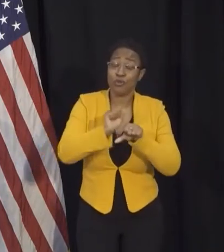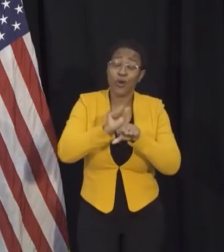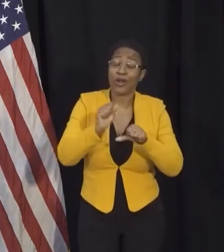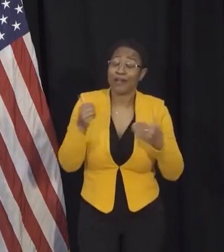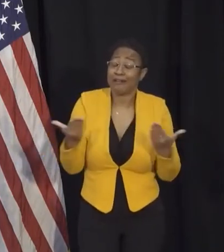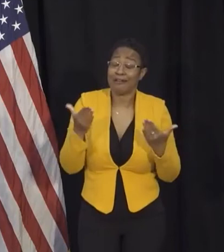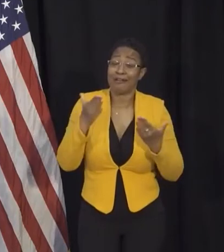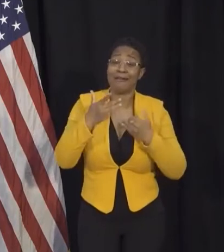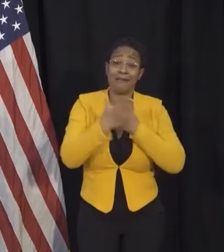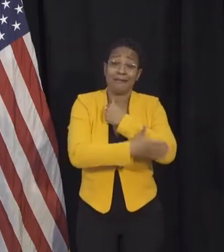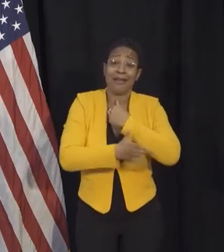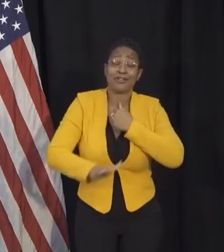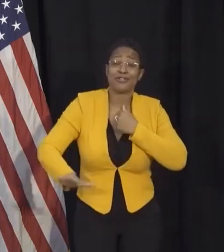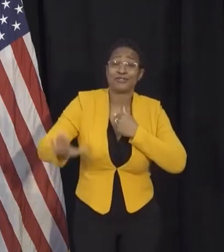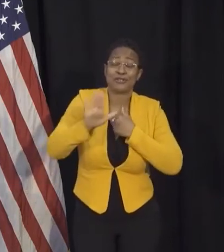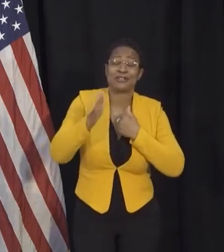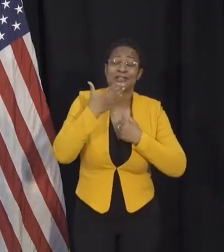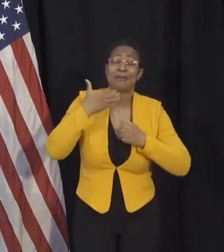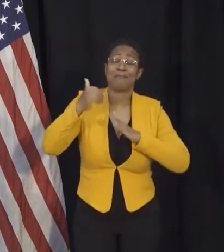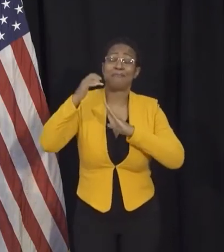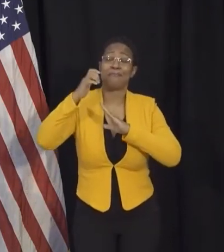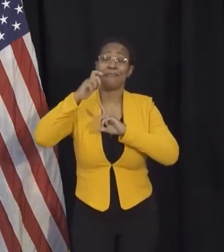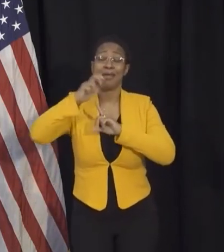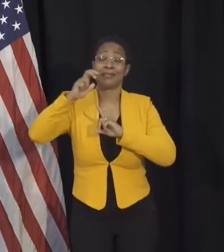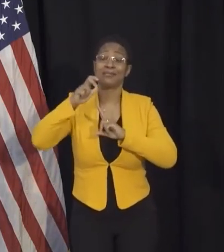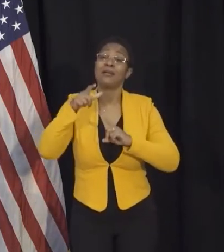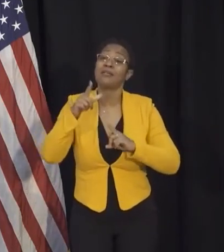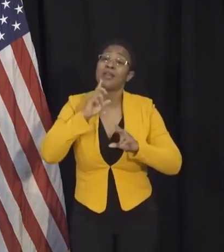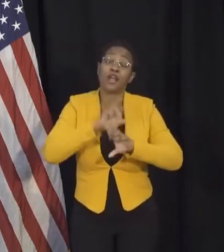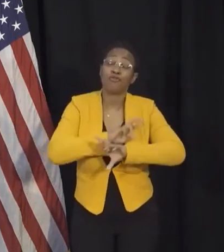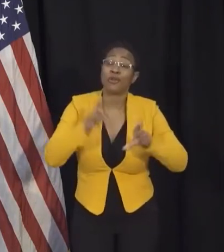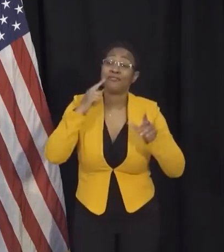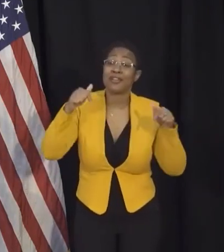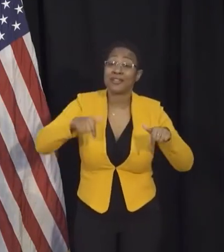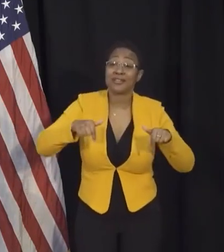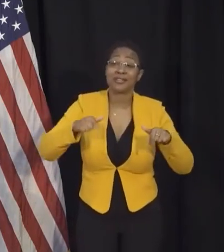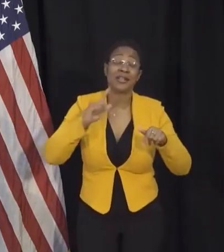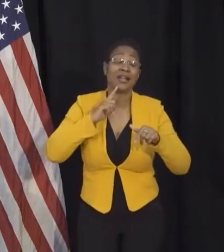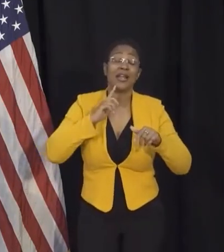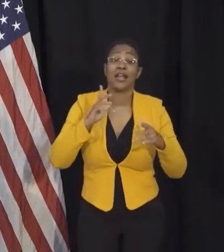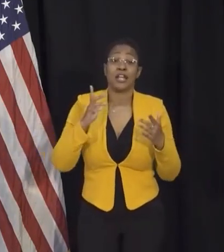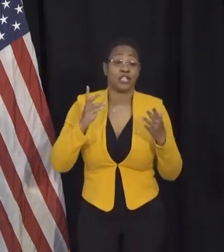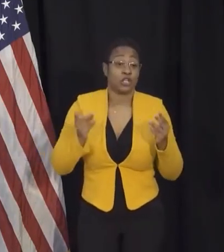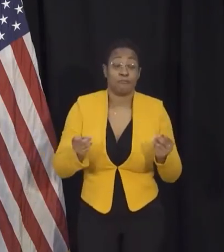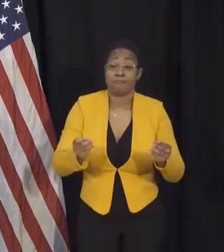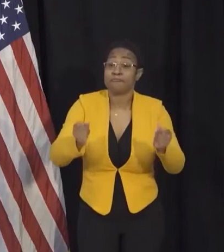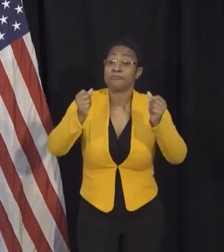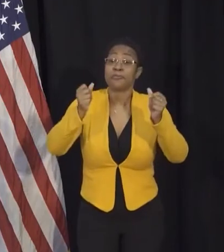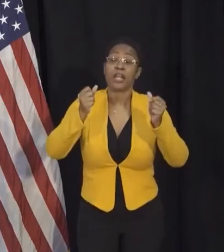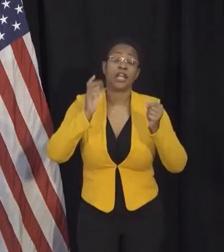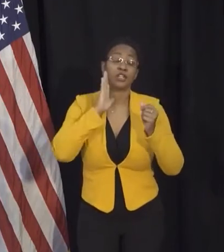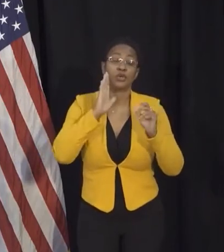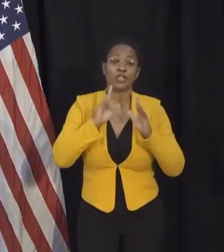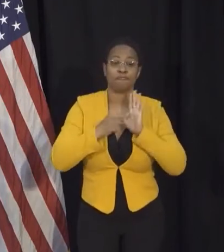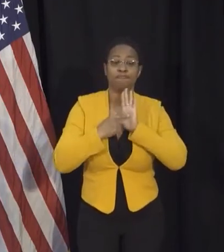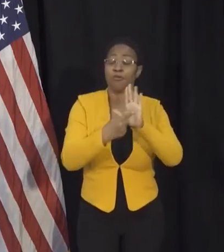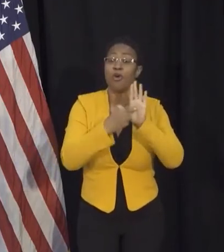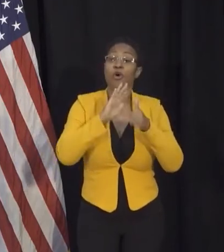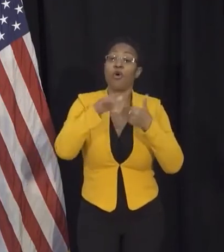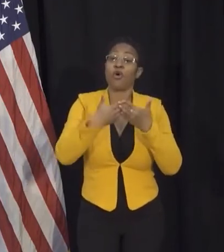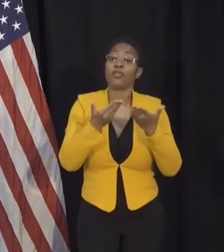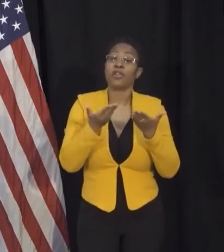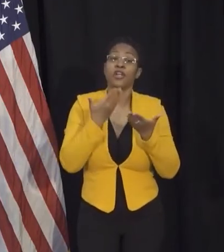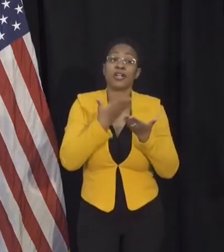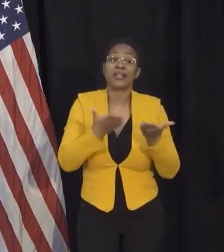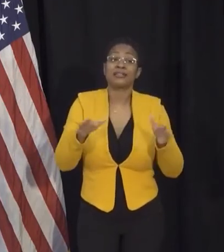country. And they're ready for this. This is going to expedite. It's going to accelerate all of the good things that they've done in